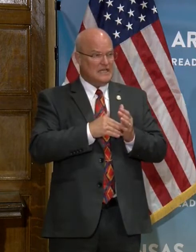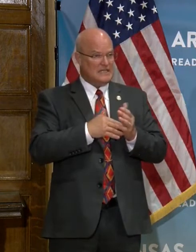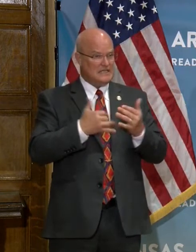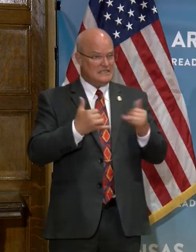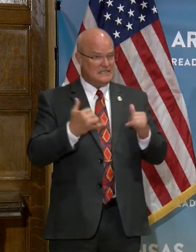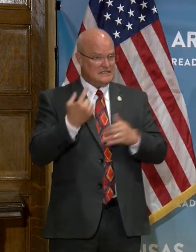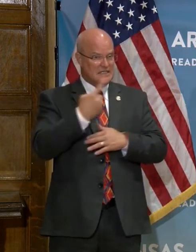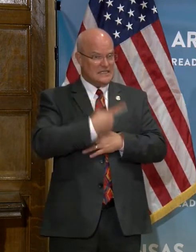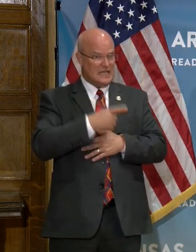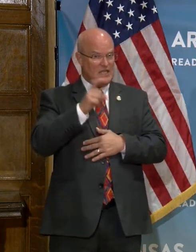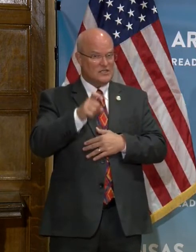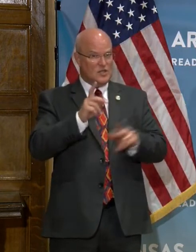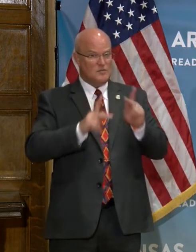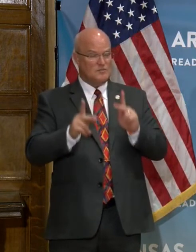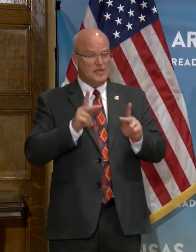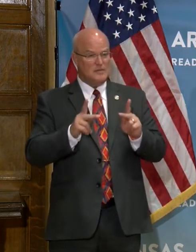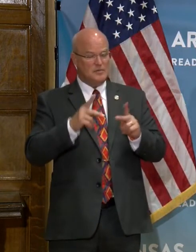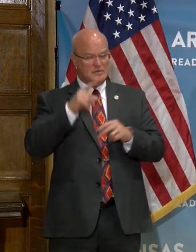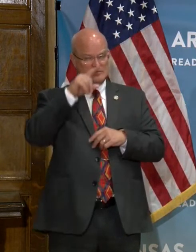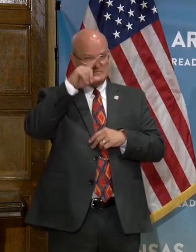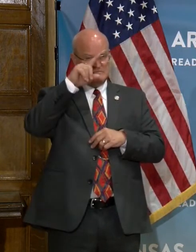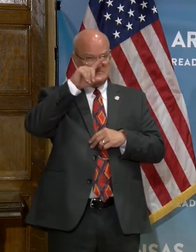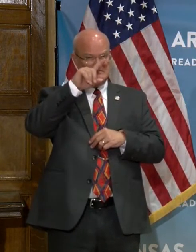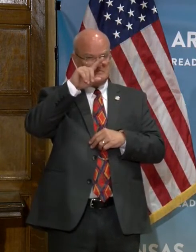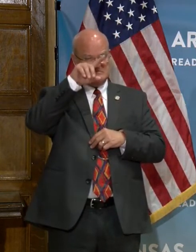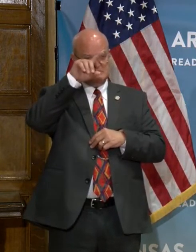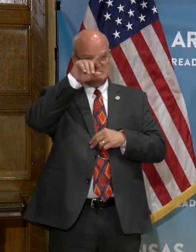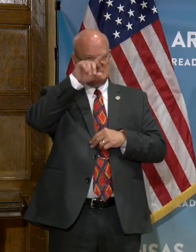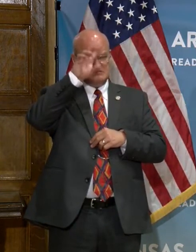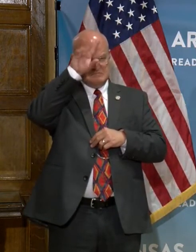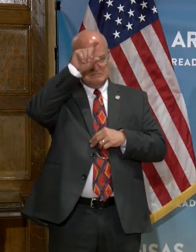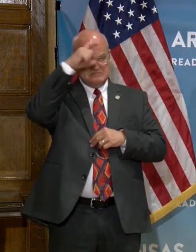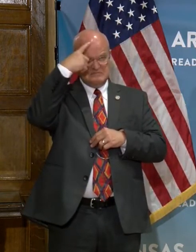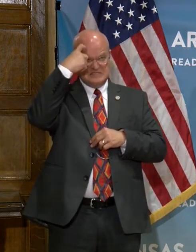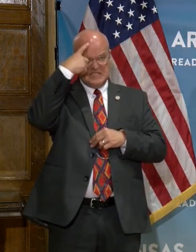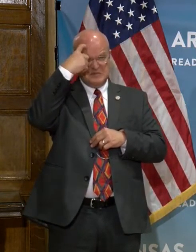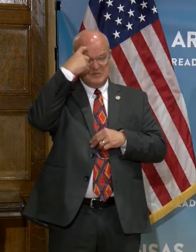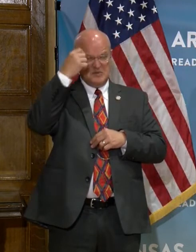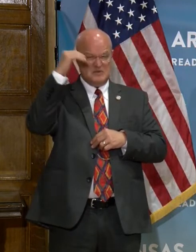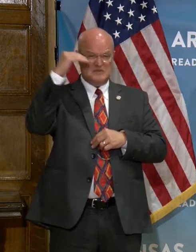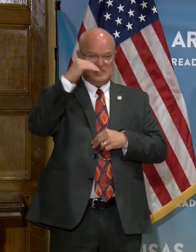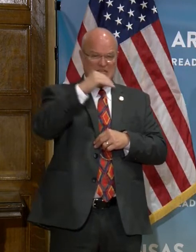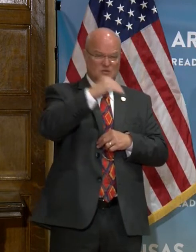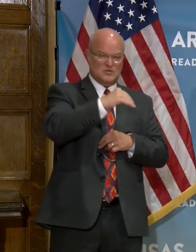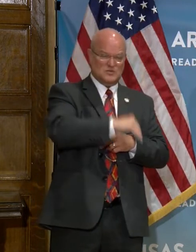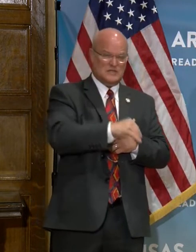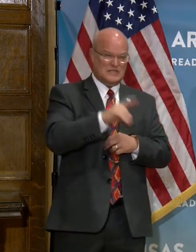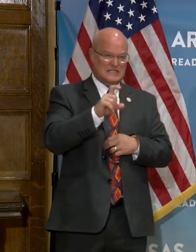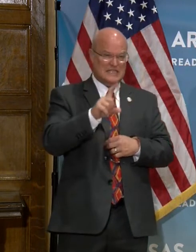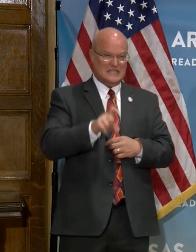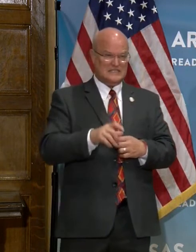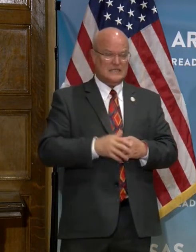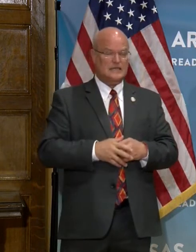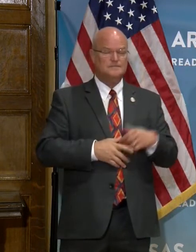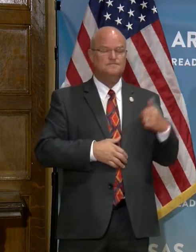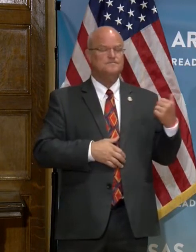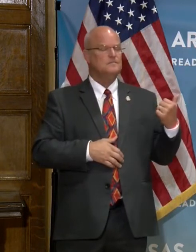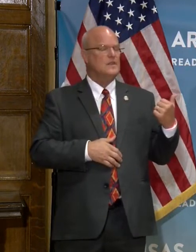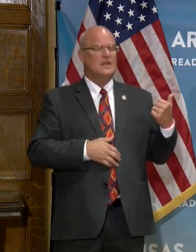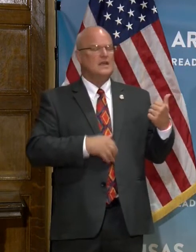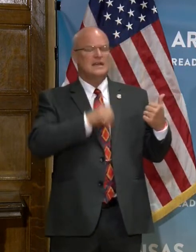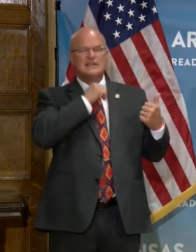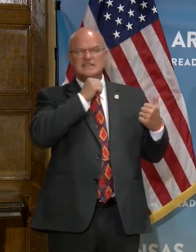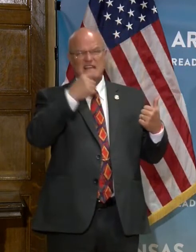today, should people be skeptical of that downward trend in new cases that we were seeing? Well, they shouldn't be